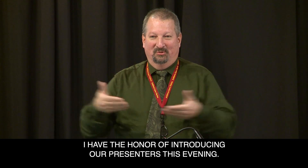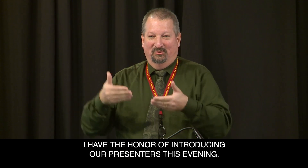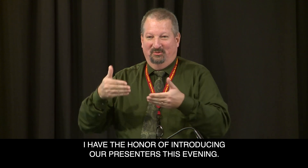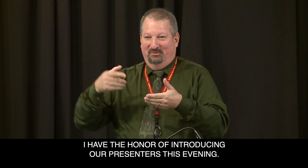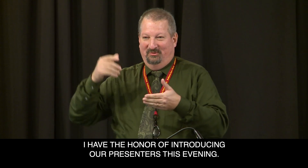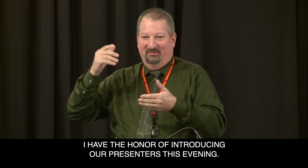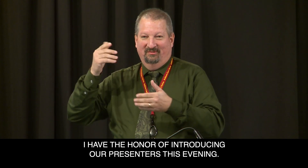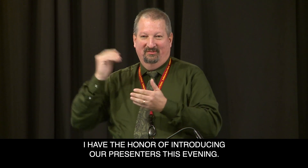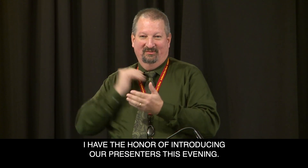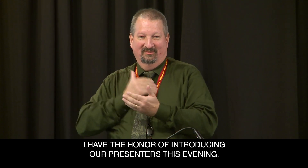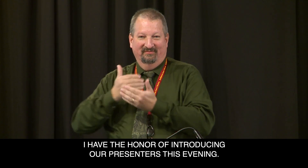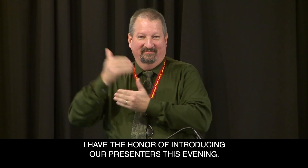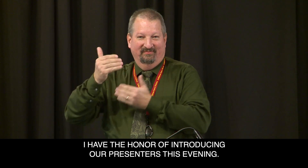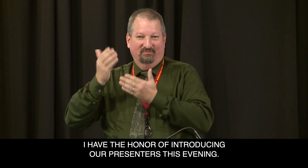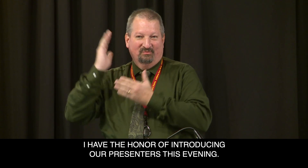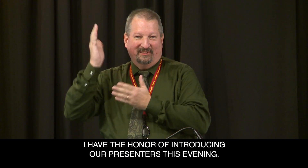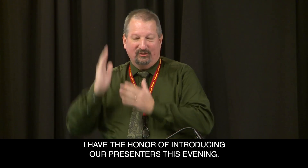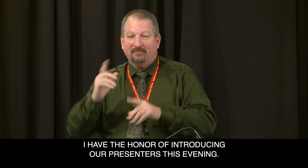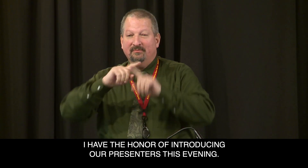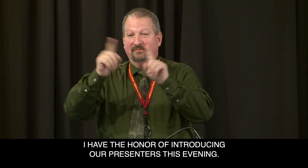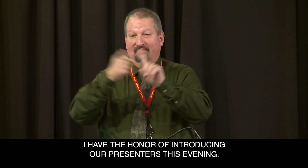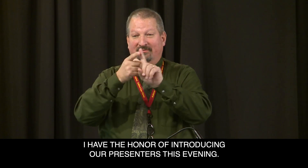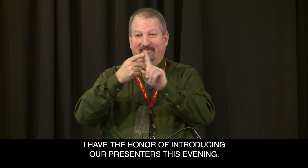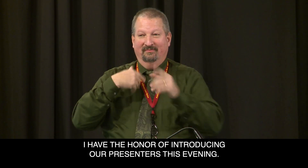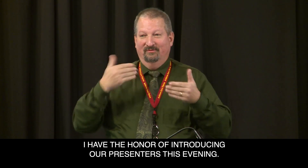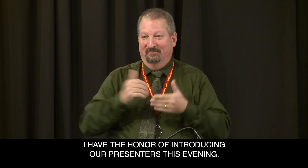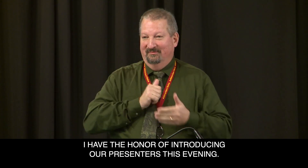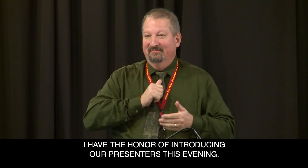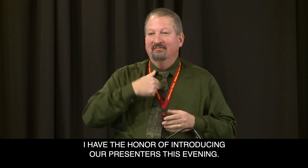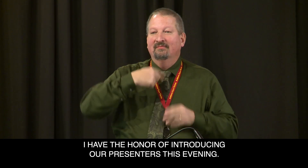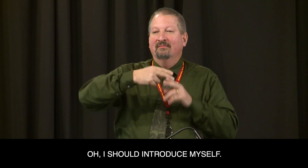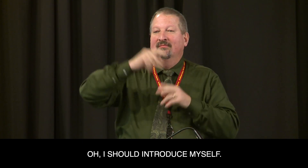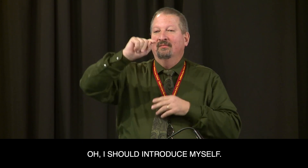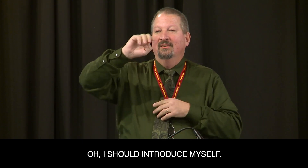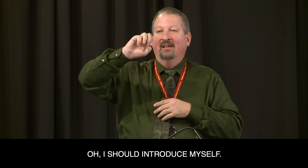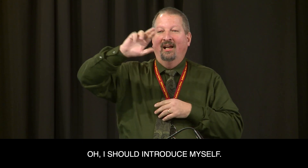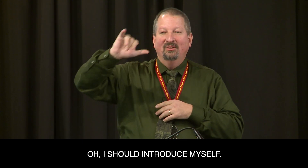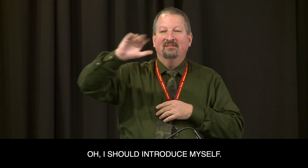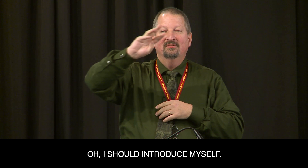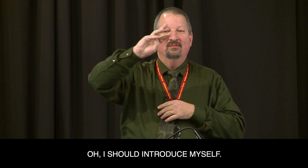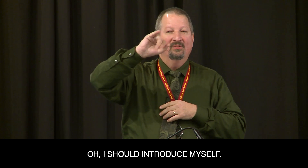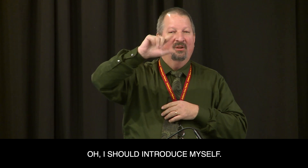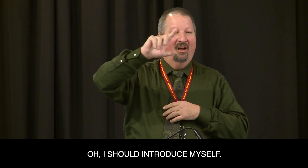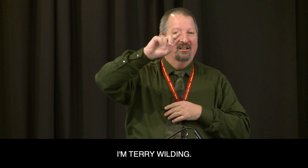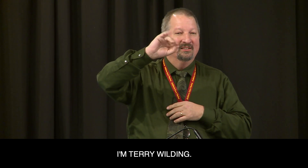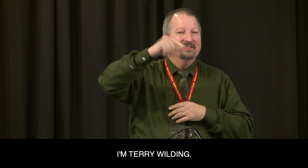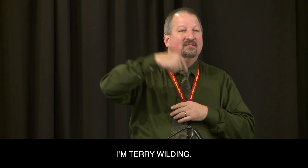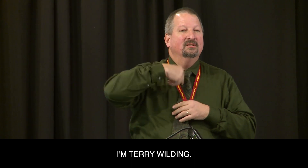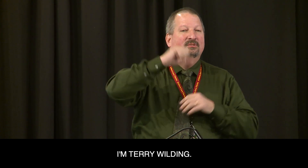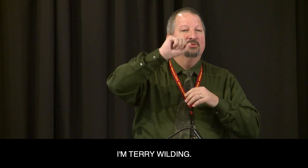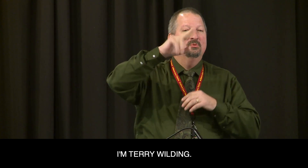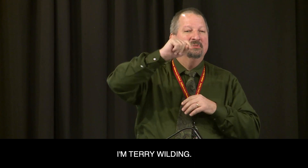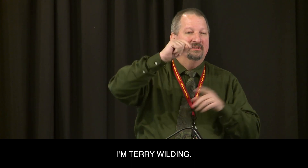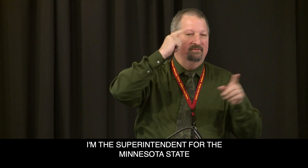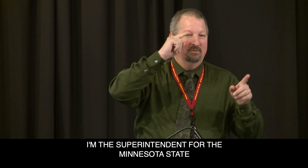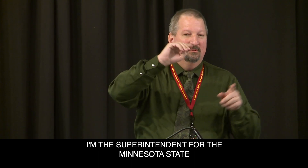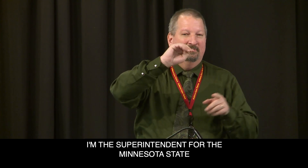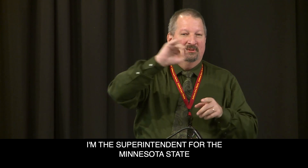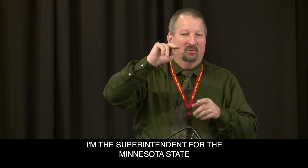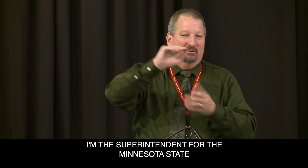I have the honor of introducing our presenters this evening. Oh, I should introduce myself. I'm Terry Wilding. I'm the superintendent